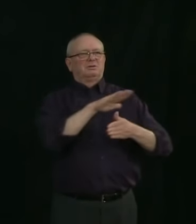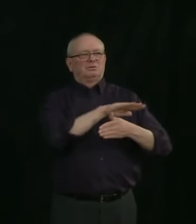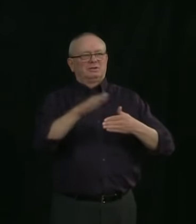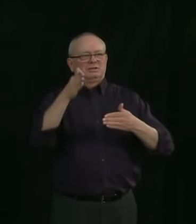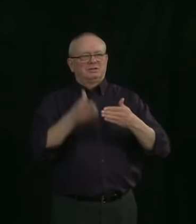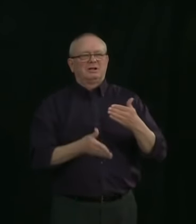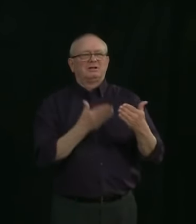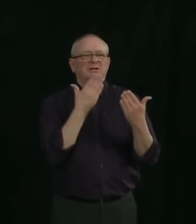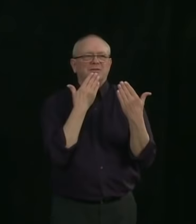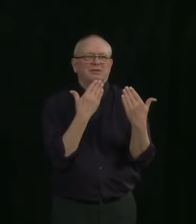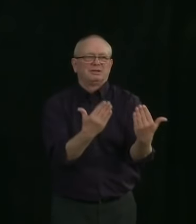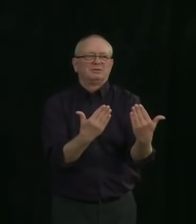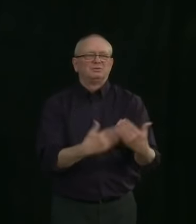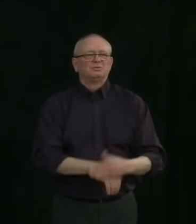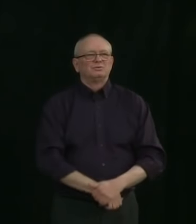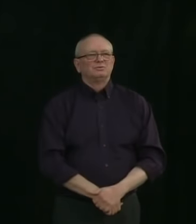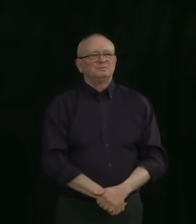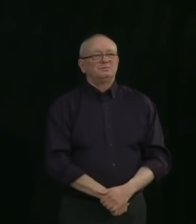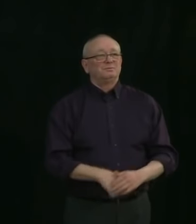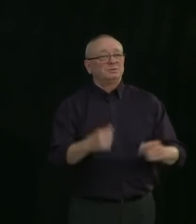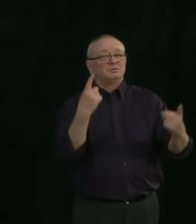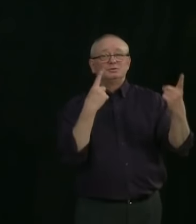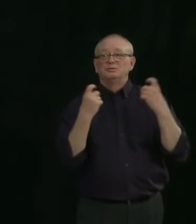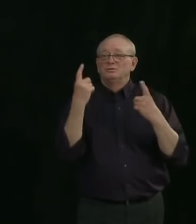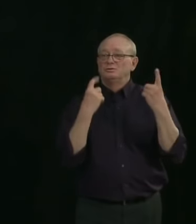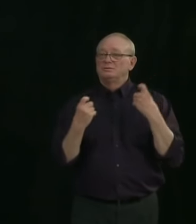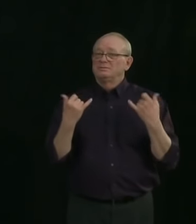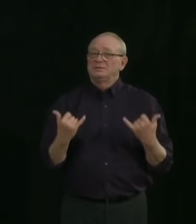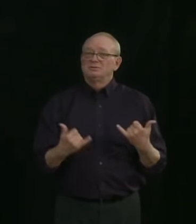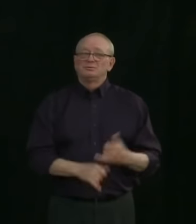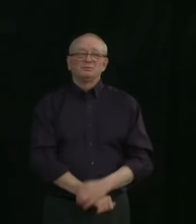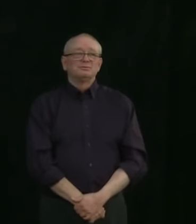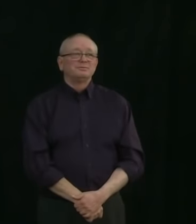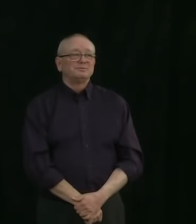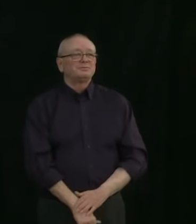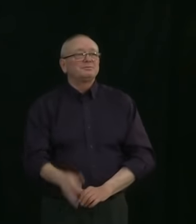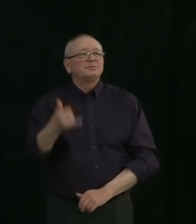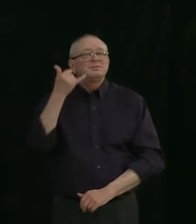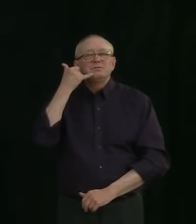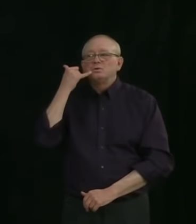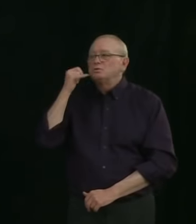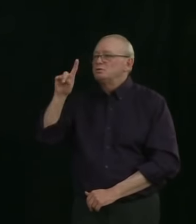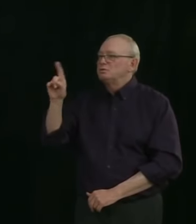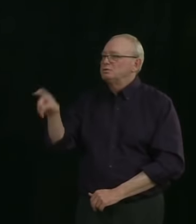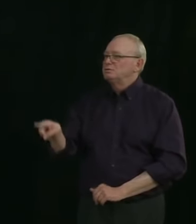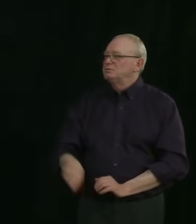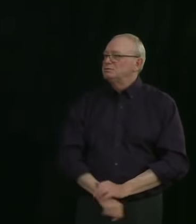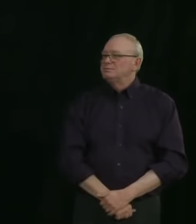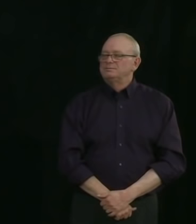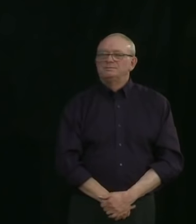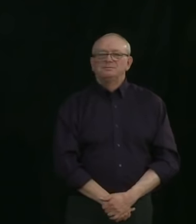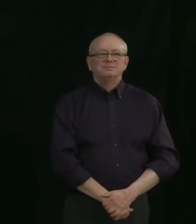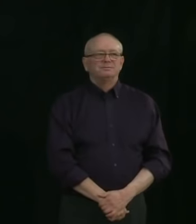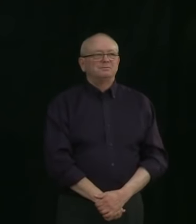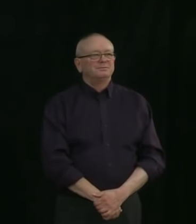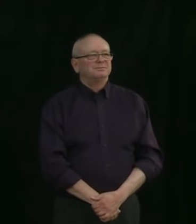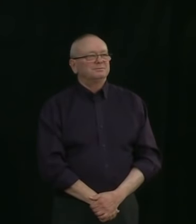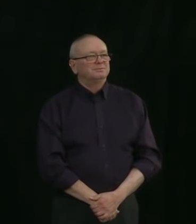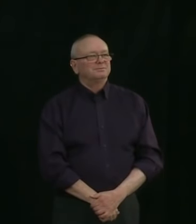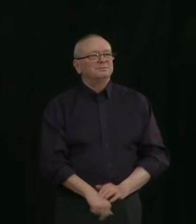to the phone first. Operator, could you patch through the first question, please? First question is from Kelly Kreiderman with Globe and Mail. Go ahead,